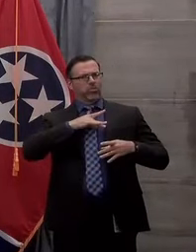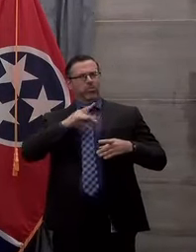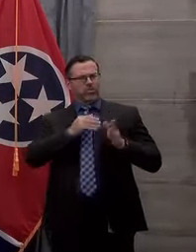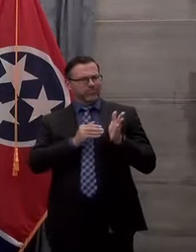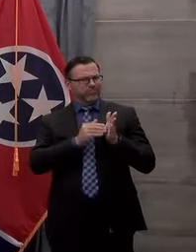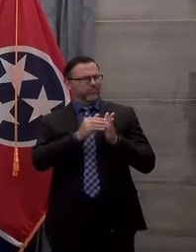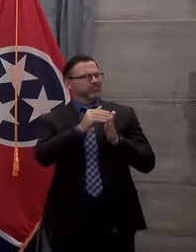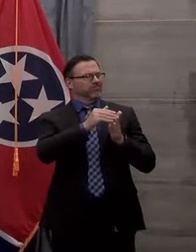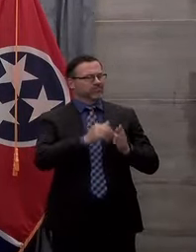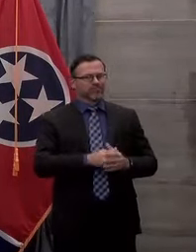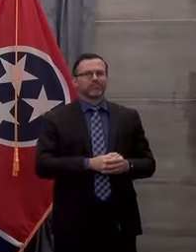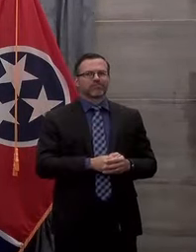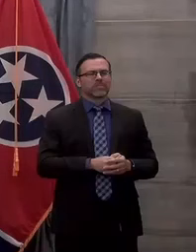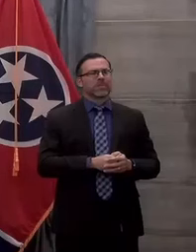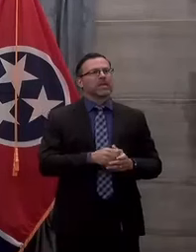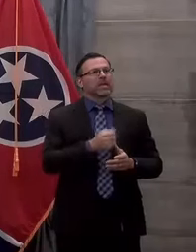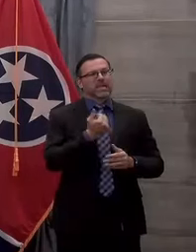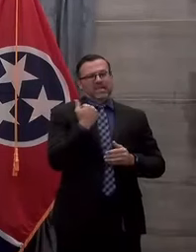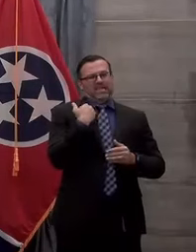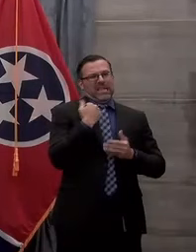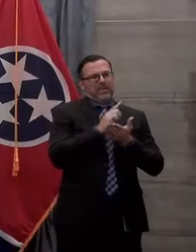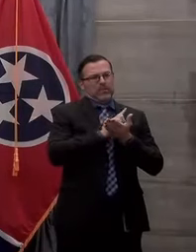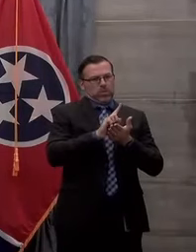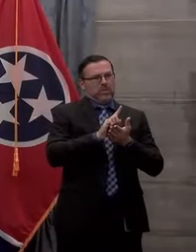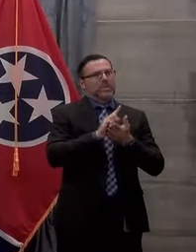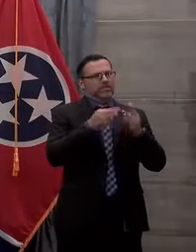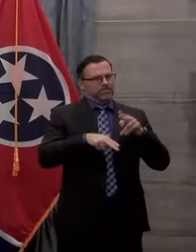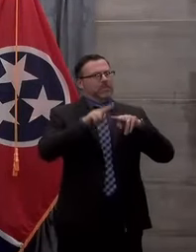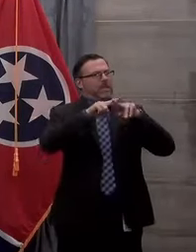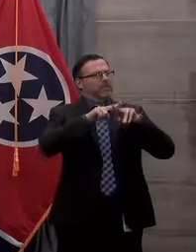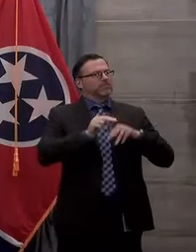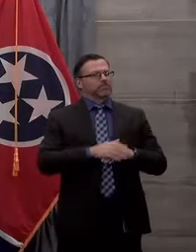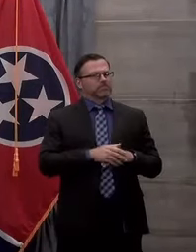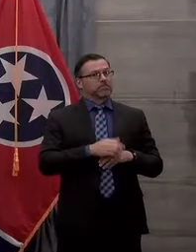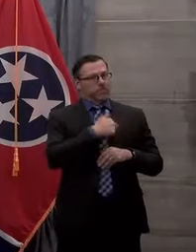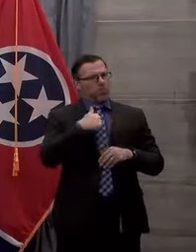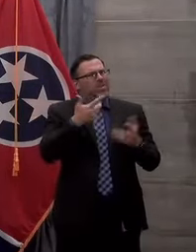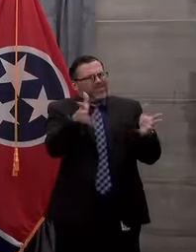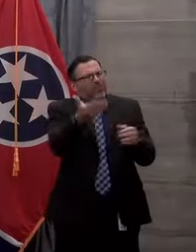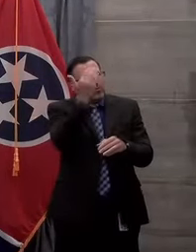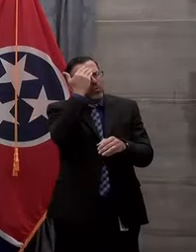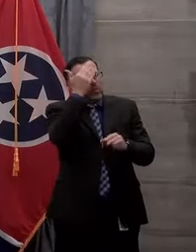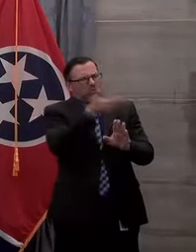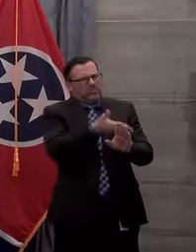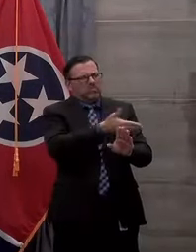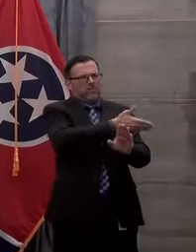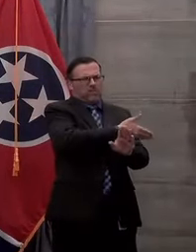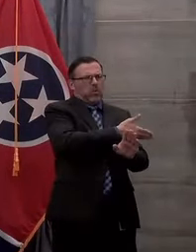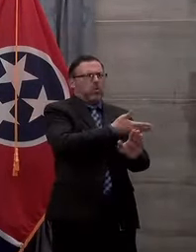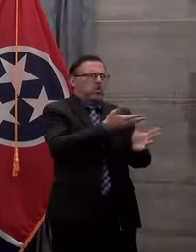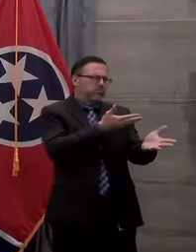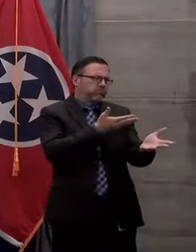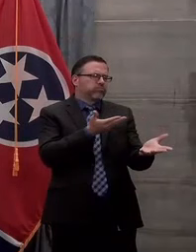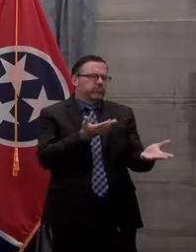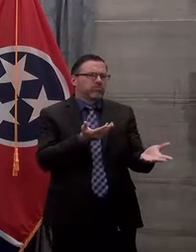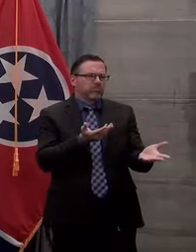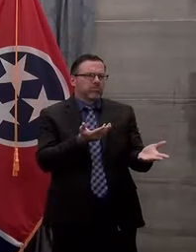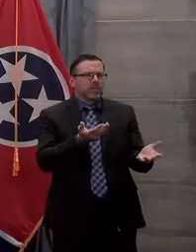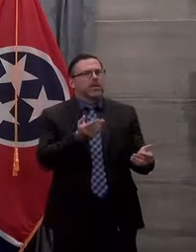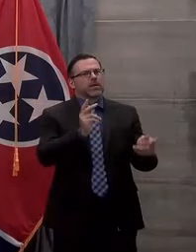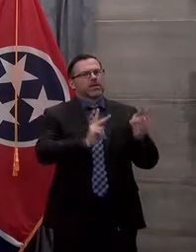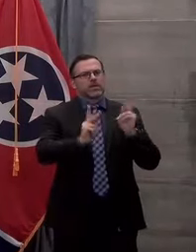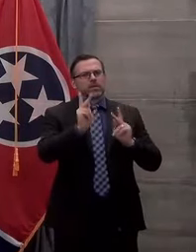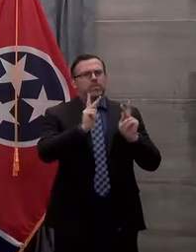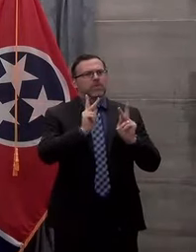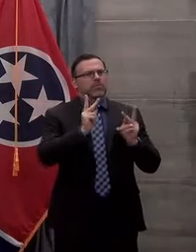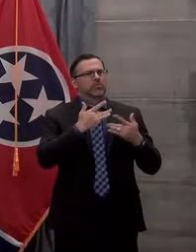In the last week, we've had an uptick of those cases. It's not unexpected, given that folks are out and